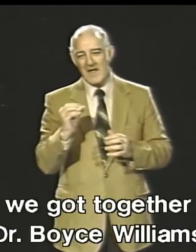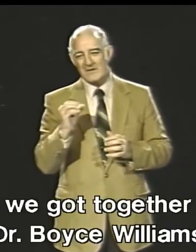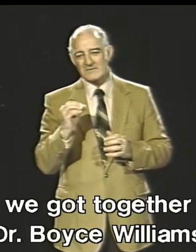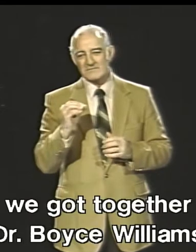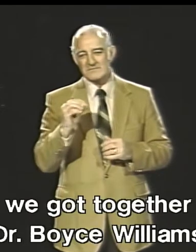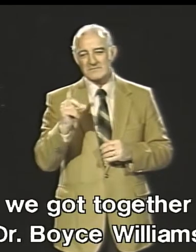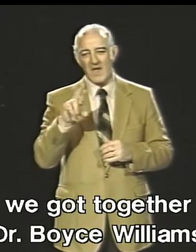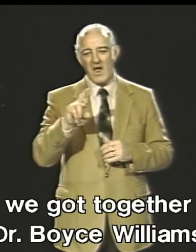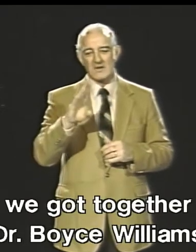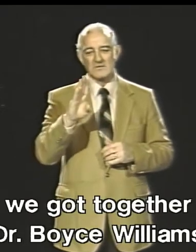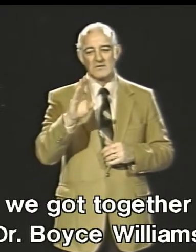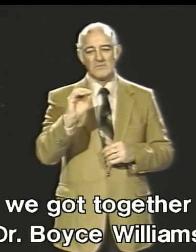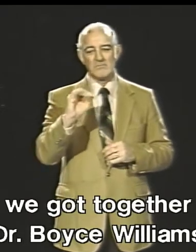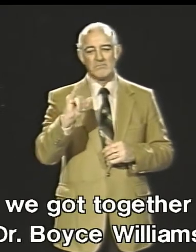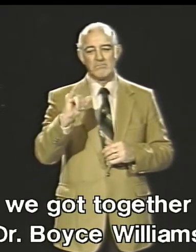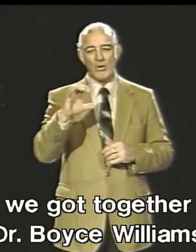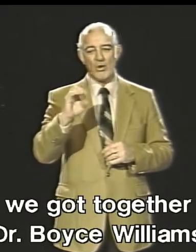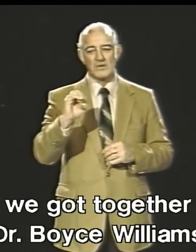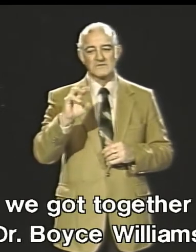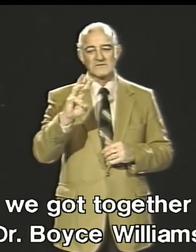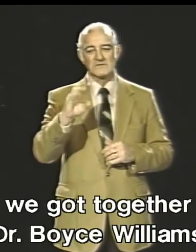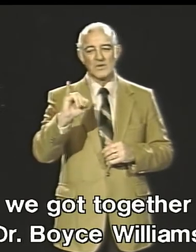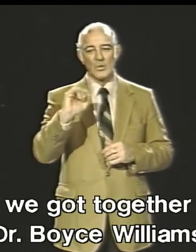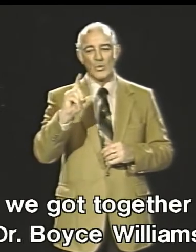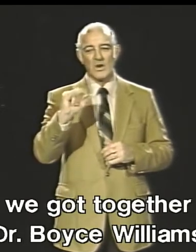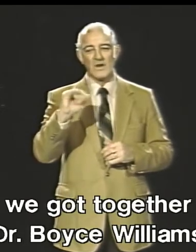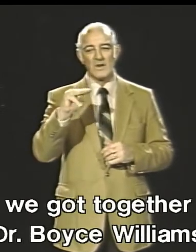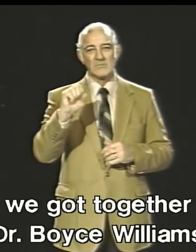So we got together with Dr. Boyce Williams